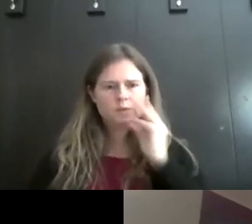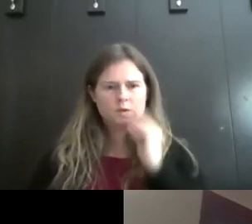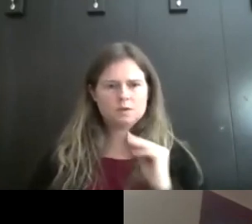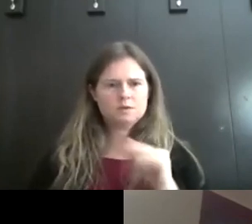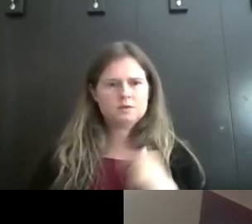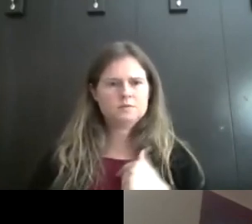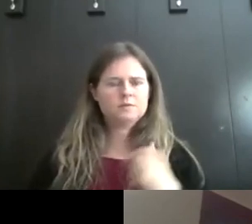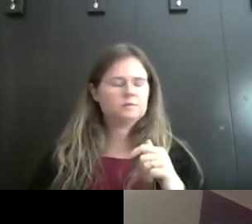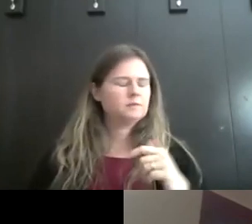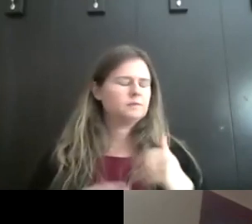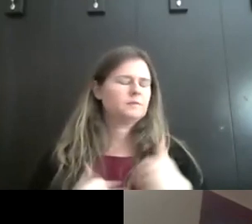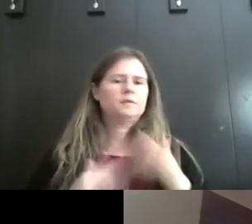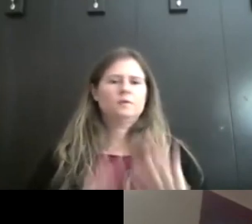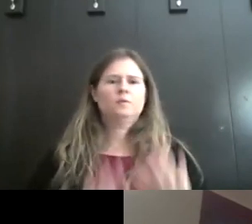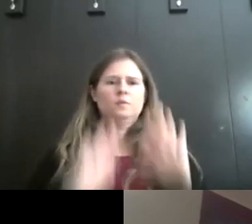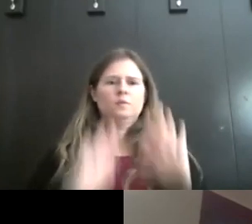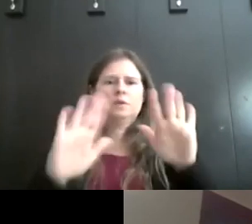incredible experiences.